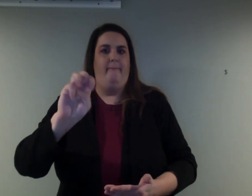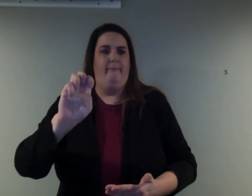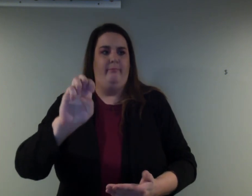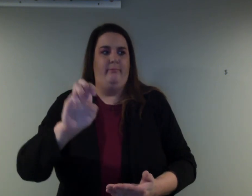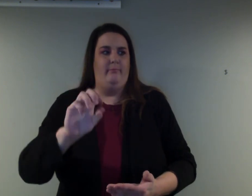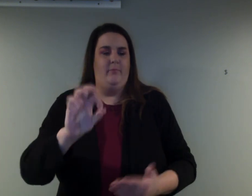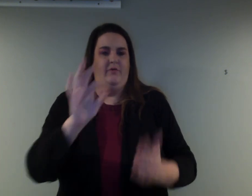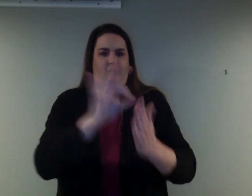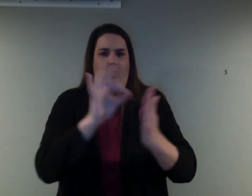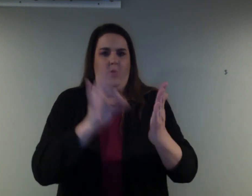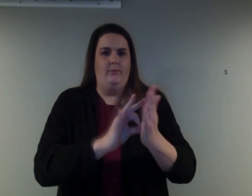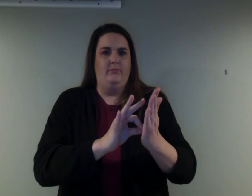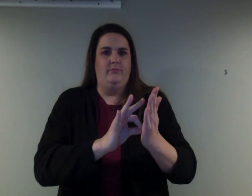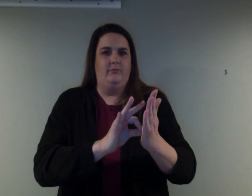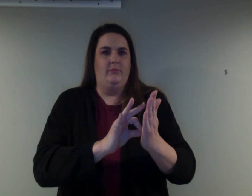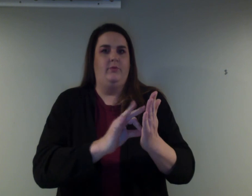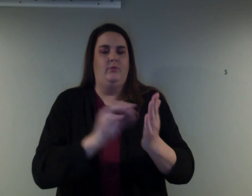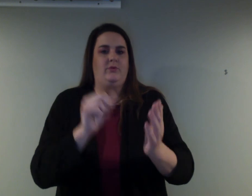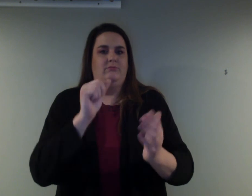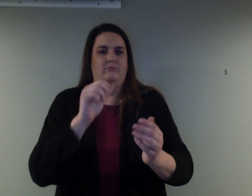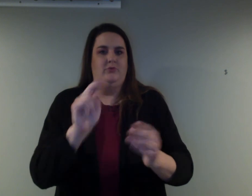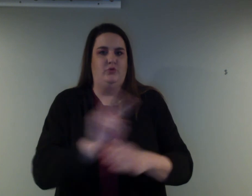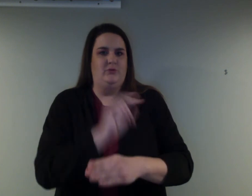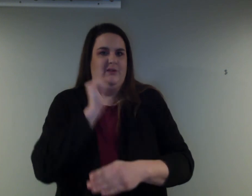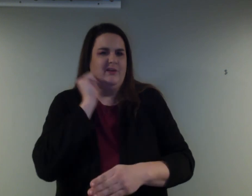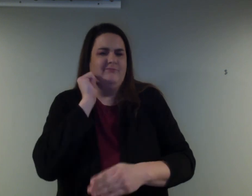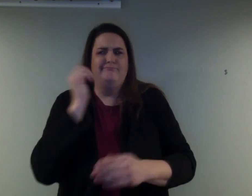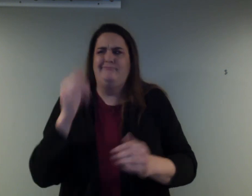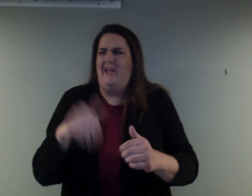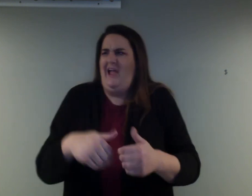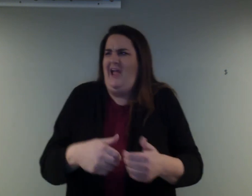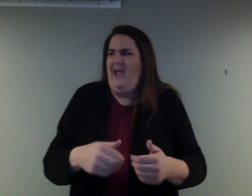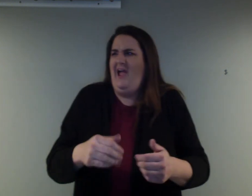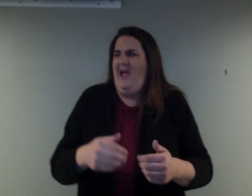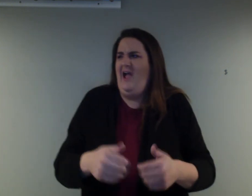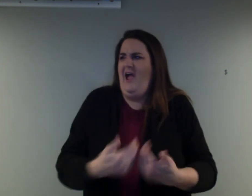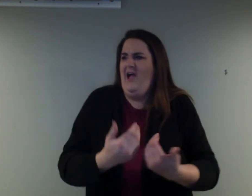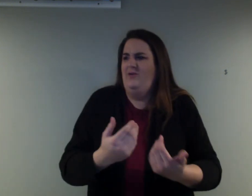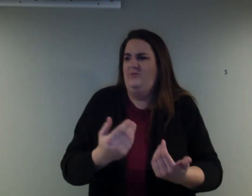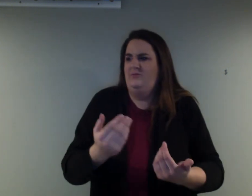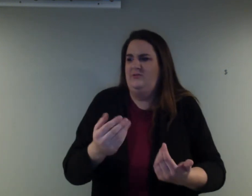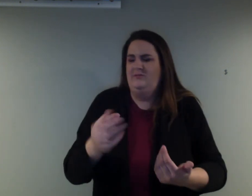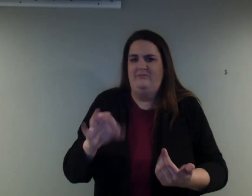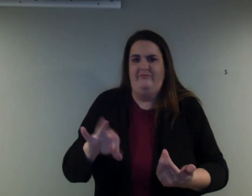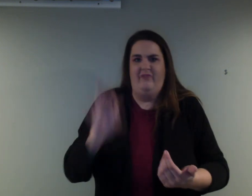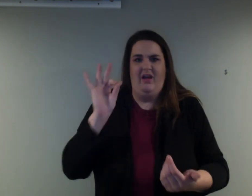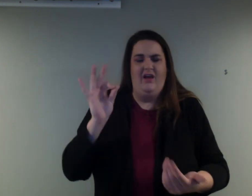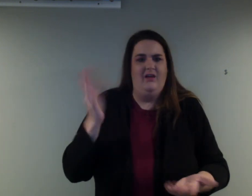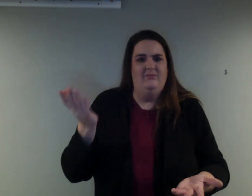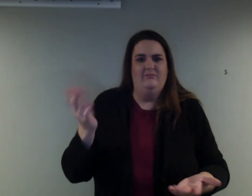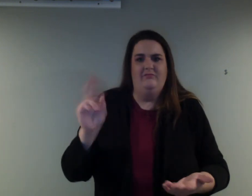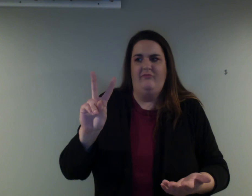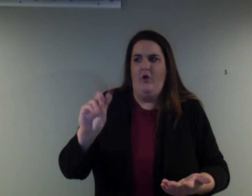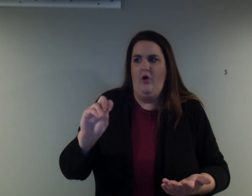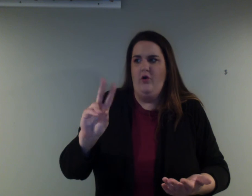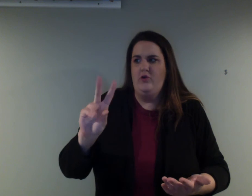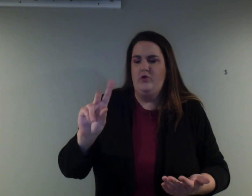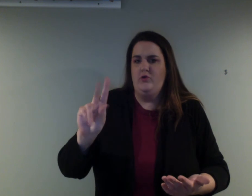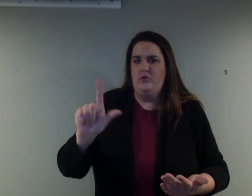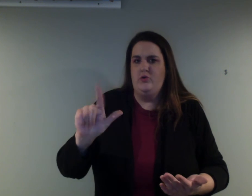calculate volume? Remember, in addition to the length and width, we need to know how